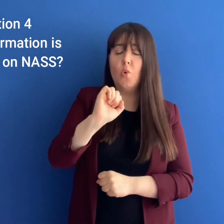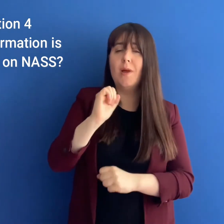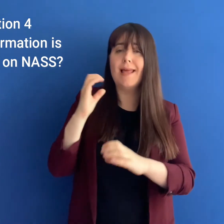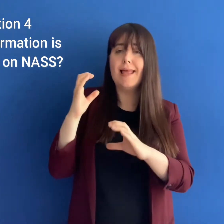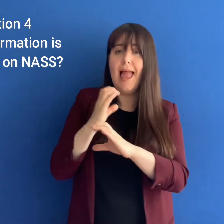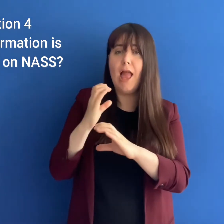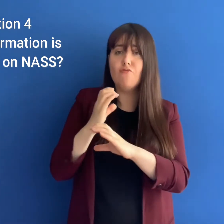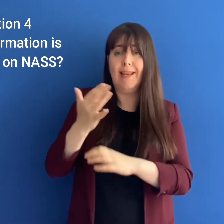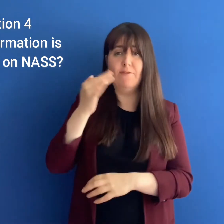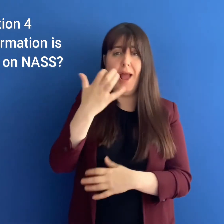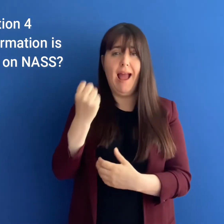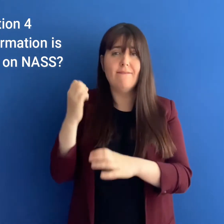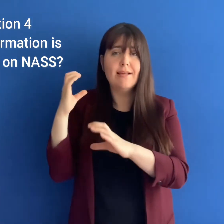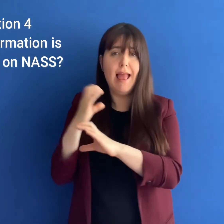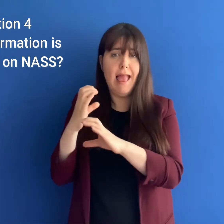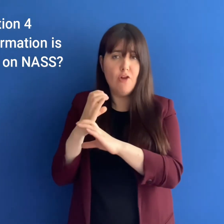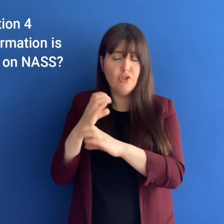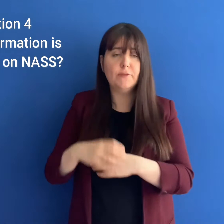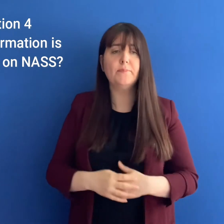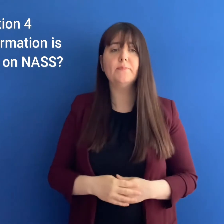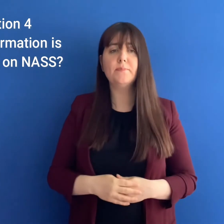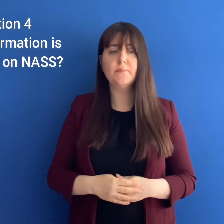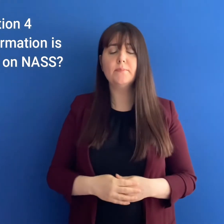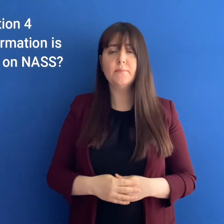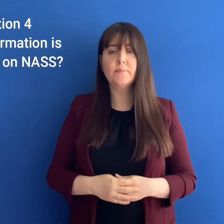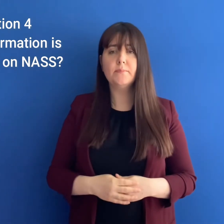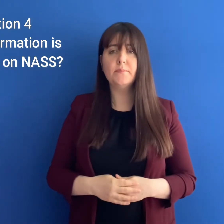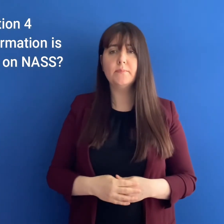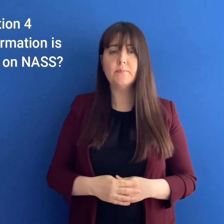details about your primary carer if you have one,